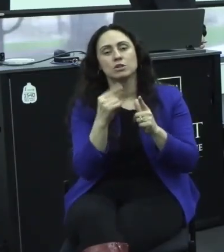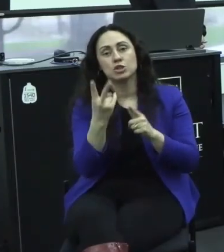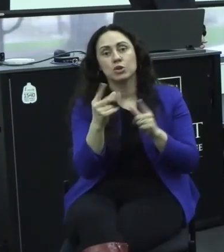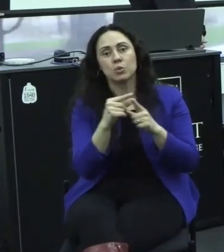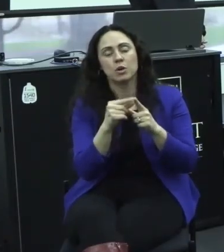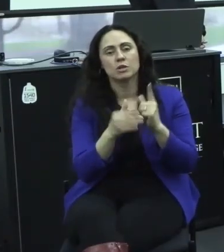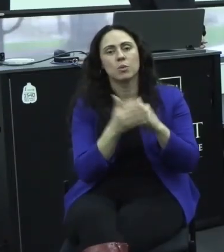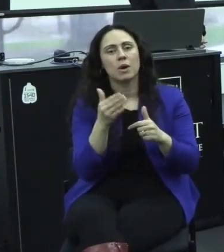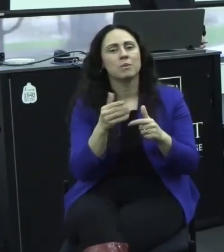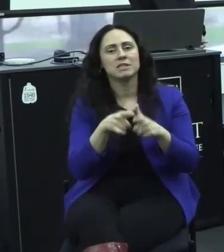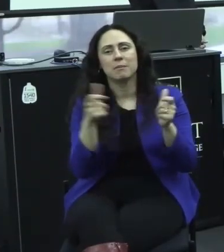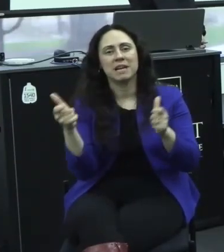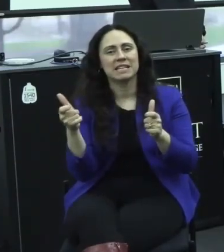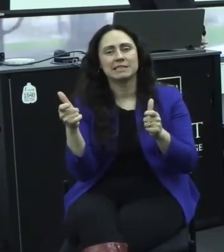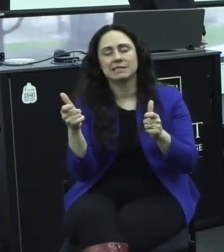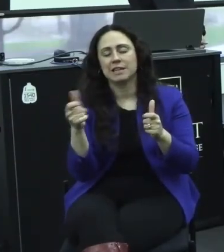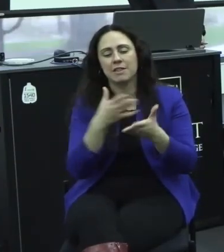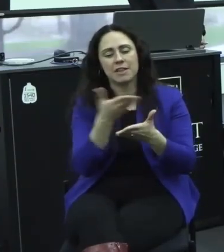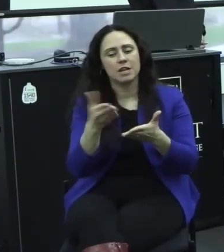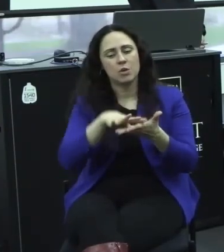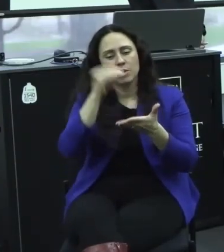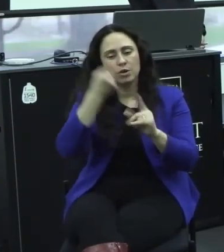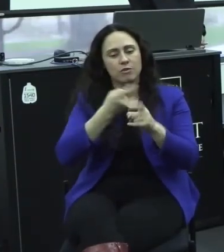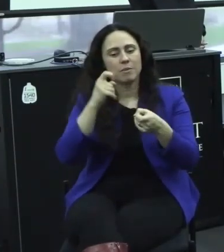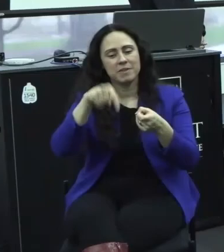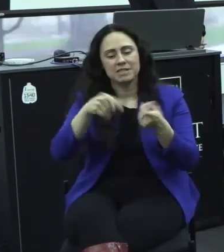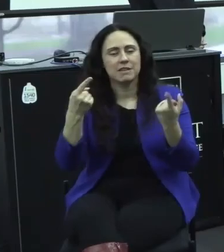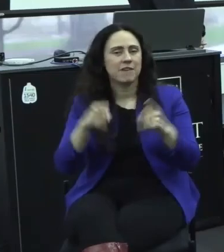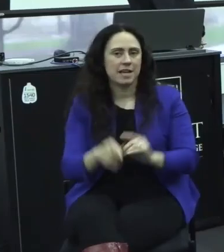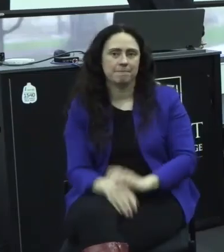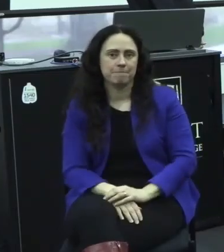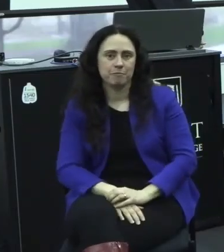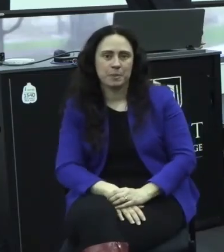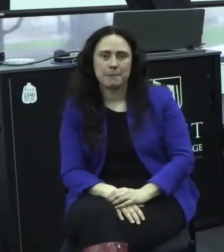takeaway from this event and what have you guys learned?